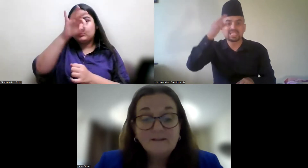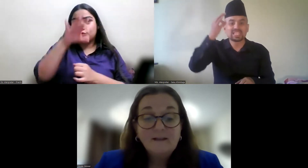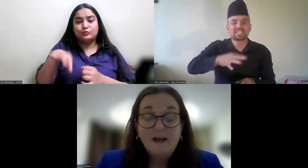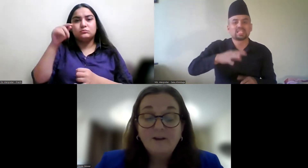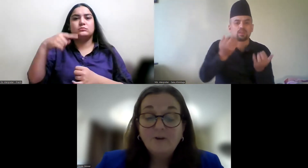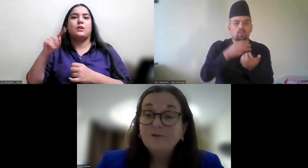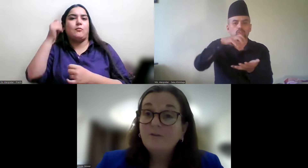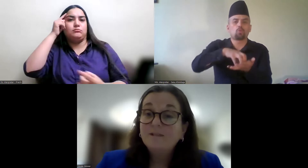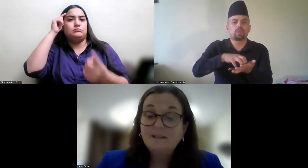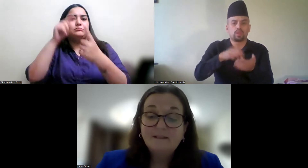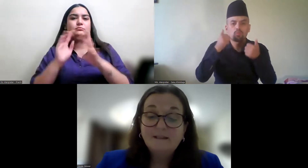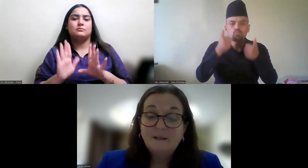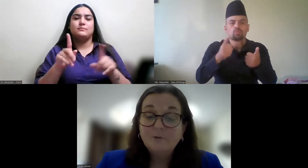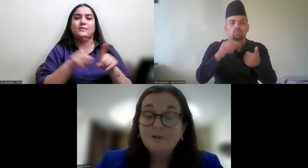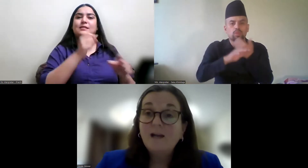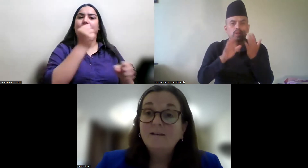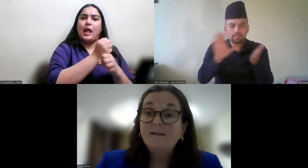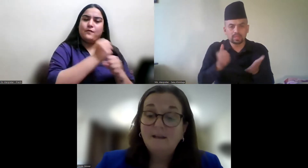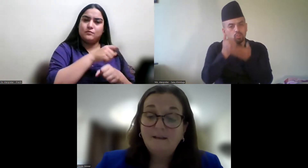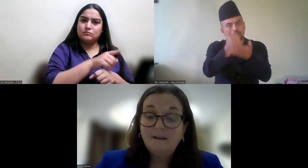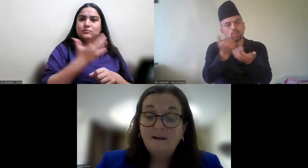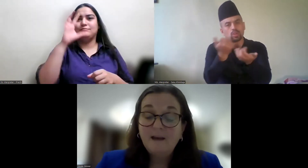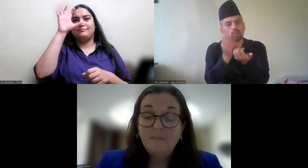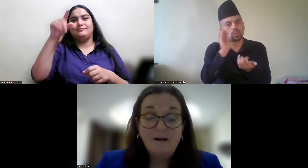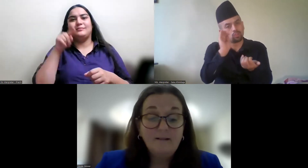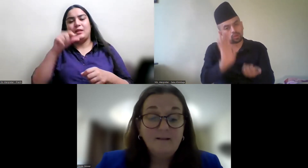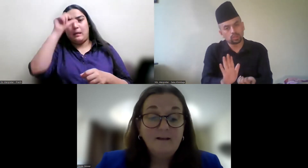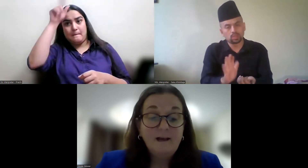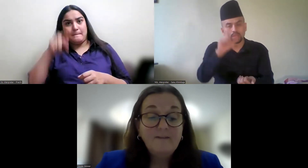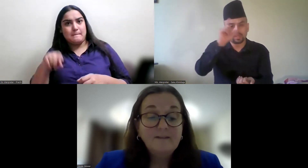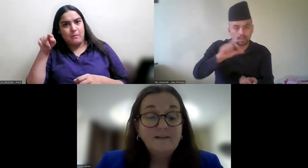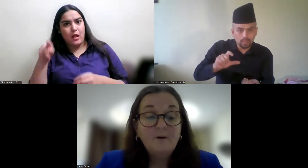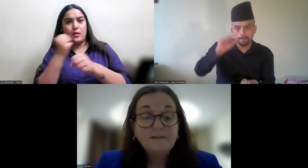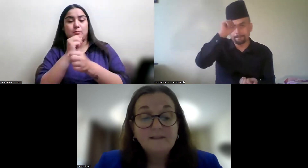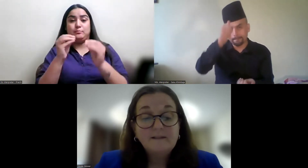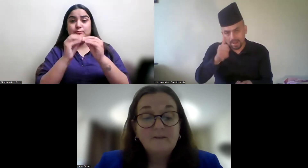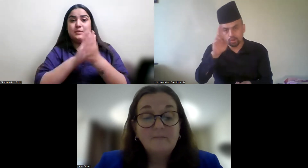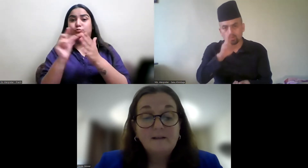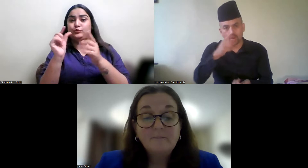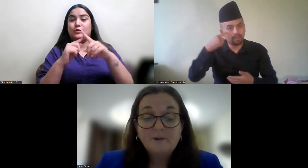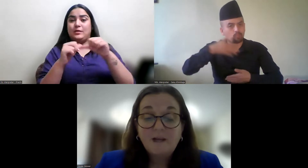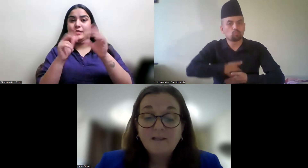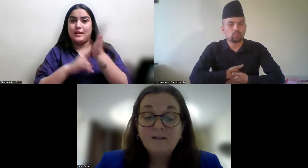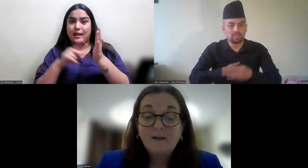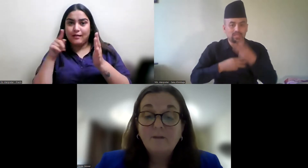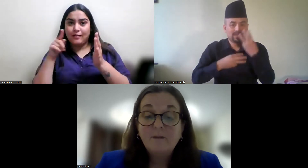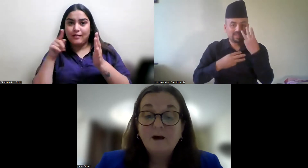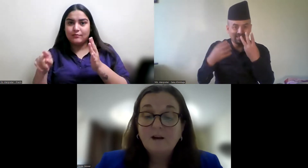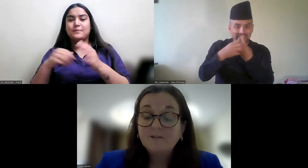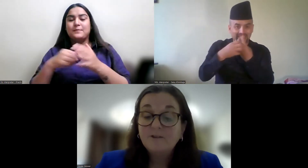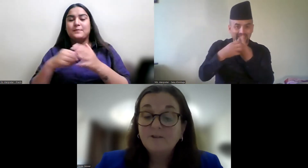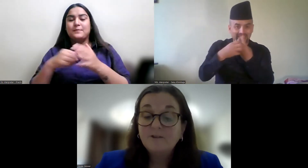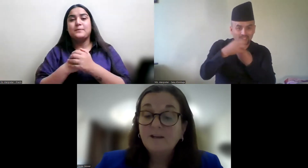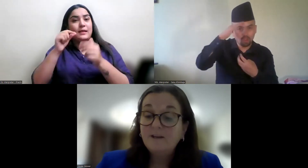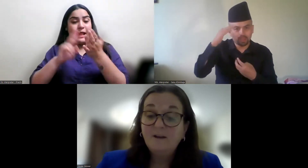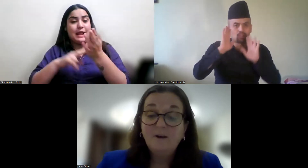governments and country offices in Bhutan, India, and Nepal, and the state offices of Madhya Pradesh and